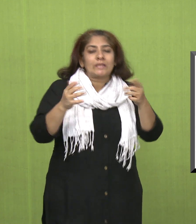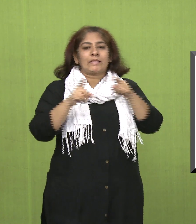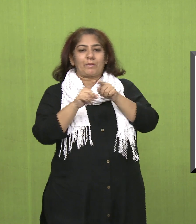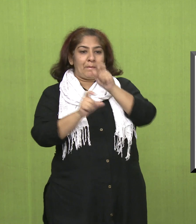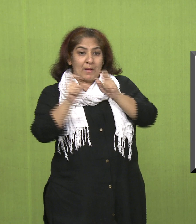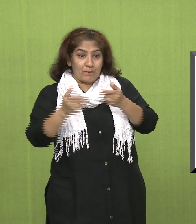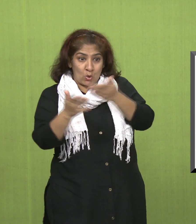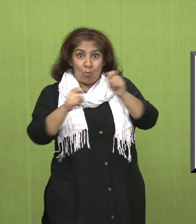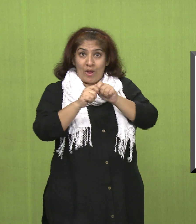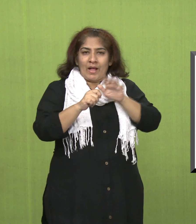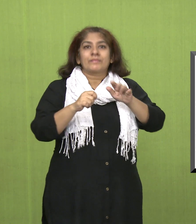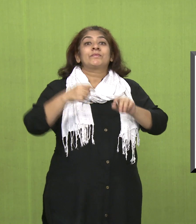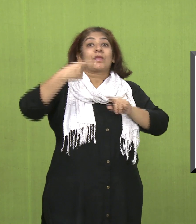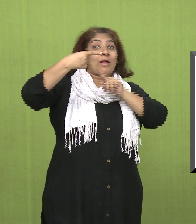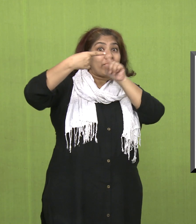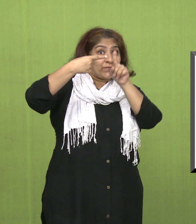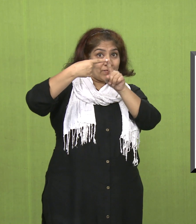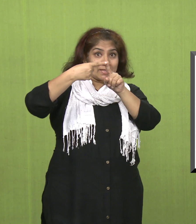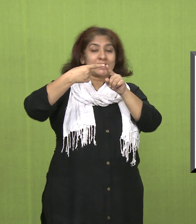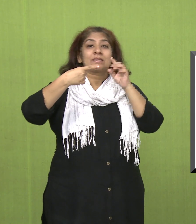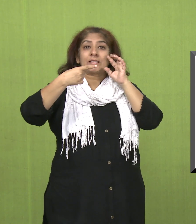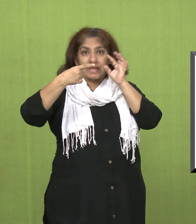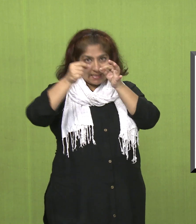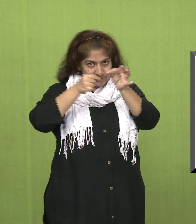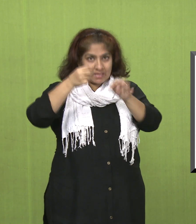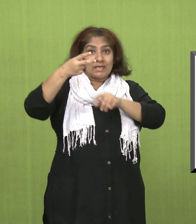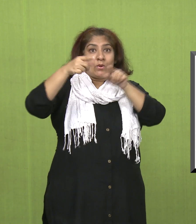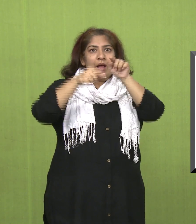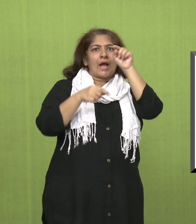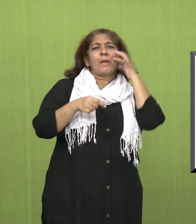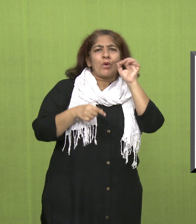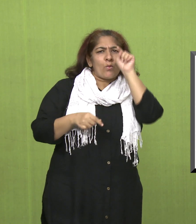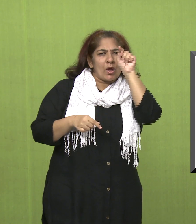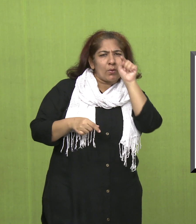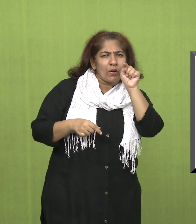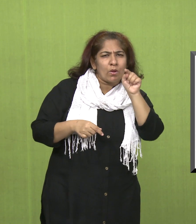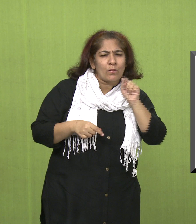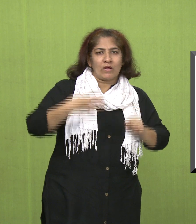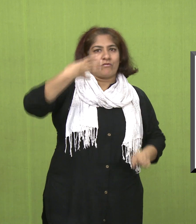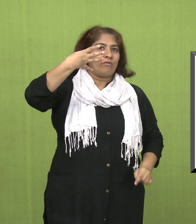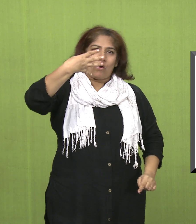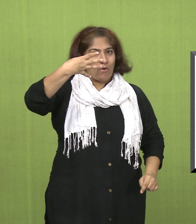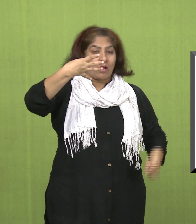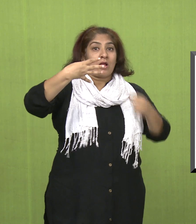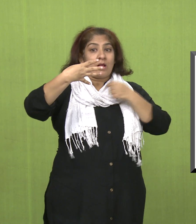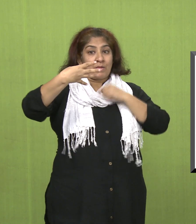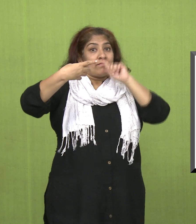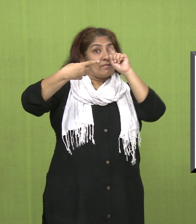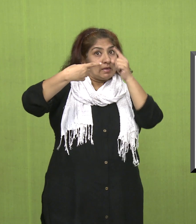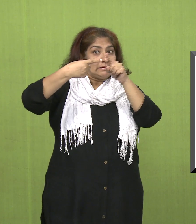What is the importance of this staffing? So first point we will understand, then we will understand 4 points one by